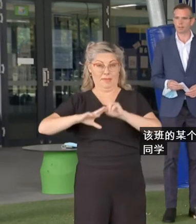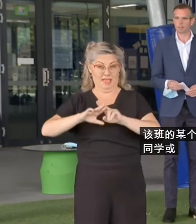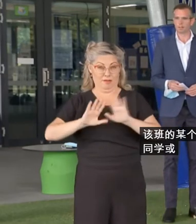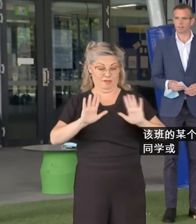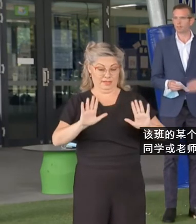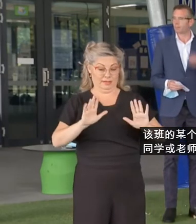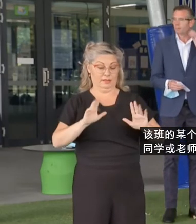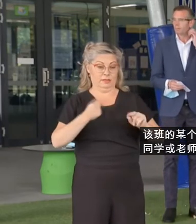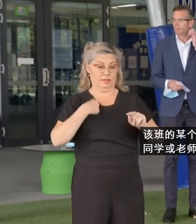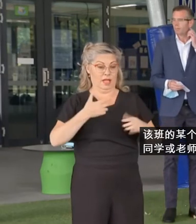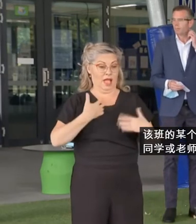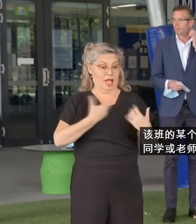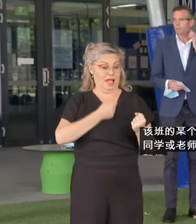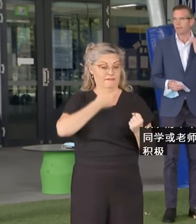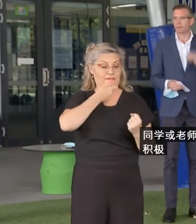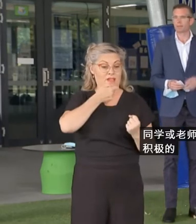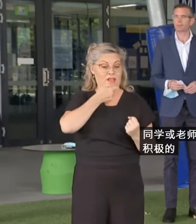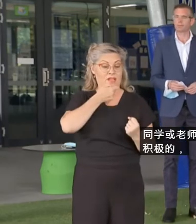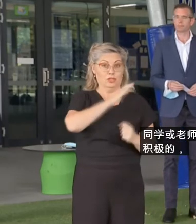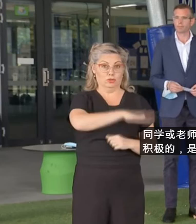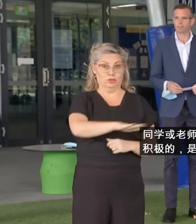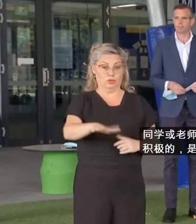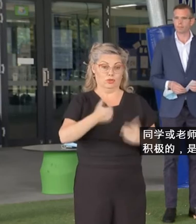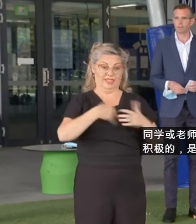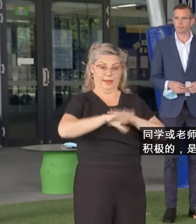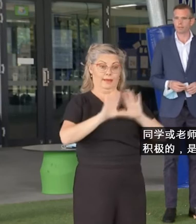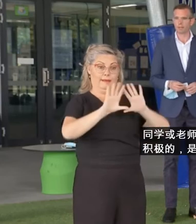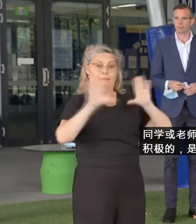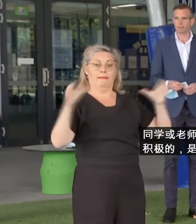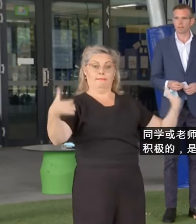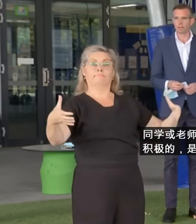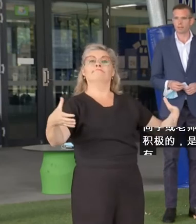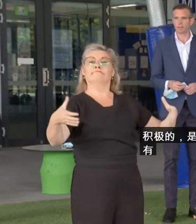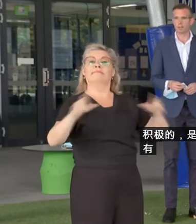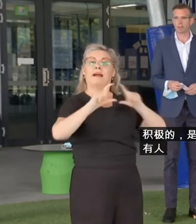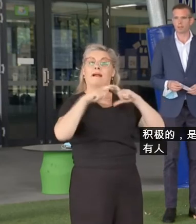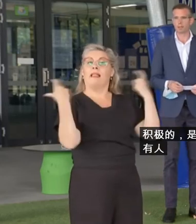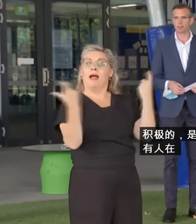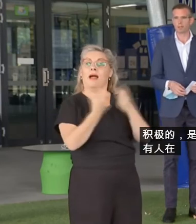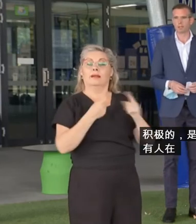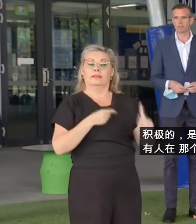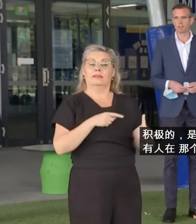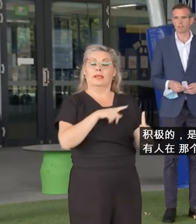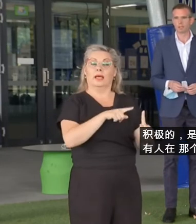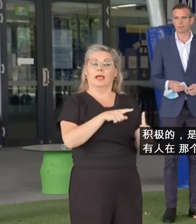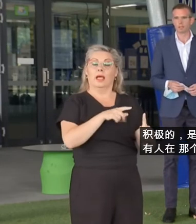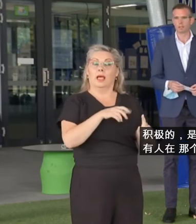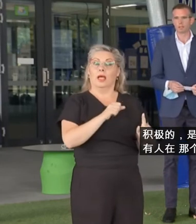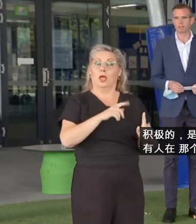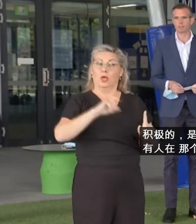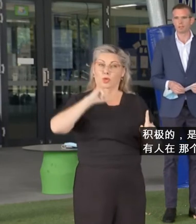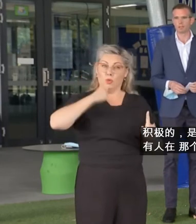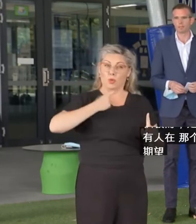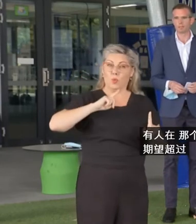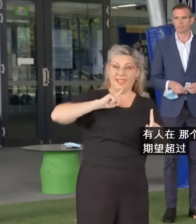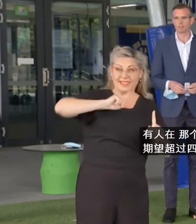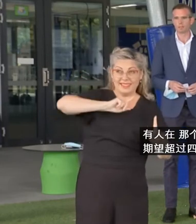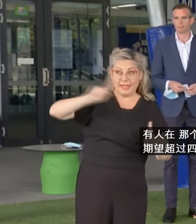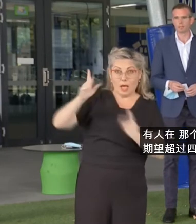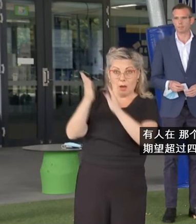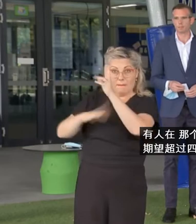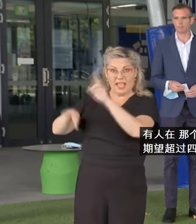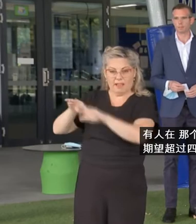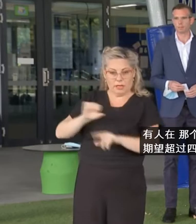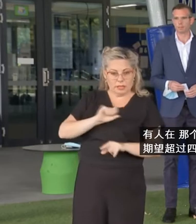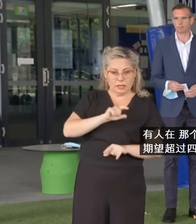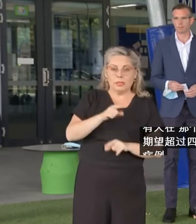a classmate, student or a teacher, tests positive, Yeah. will the parents know that someone in that class where their kid has spent